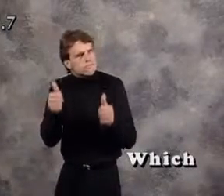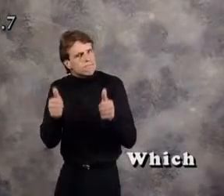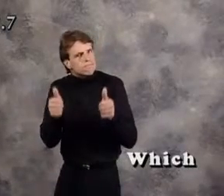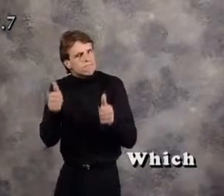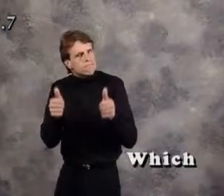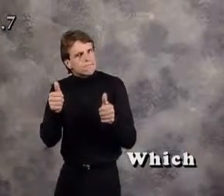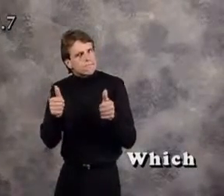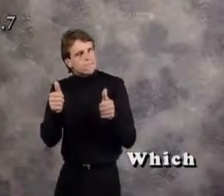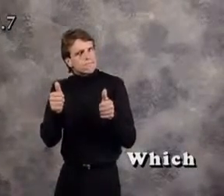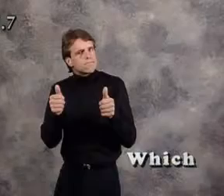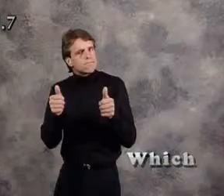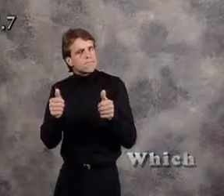Which?